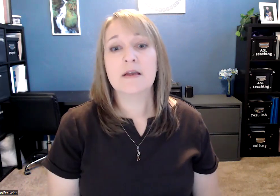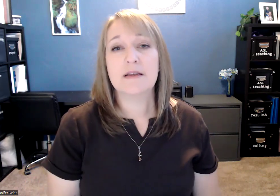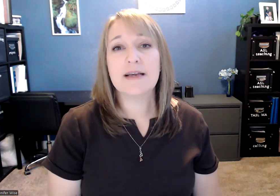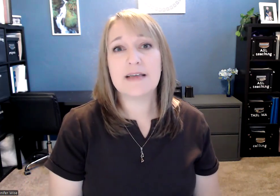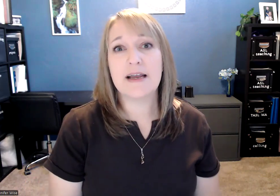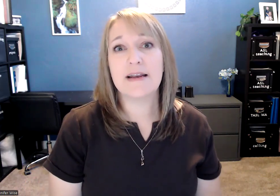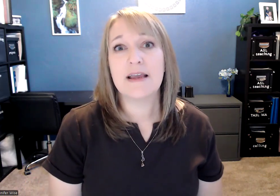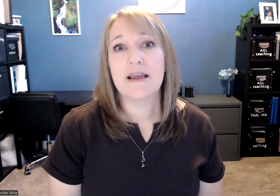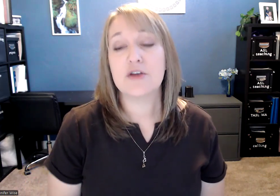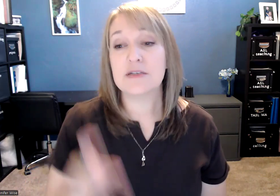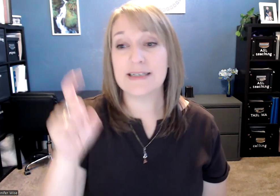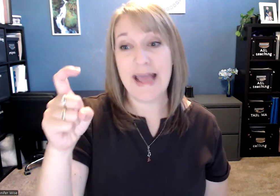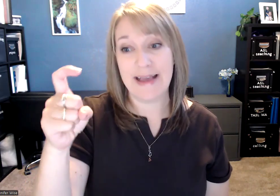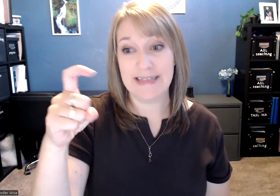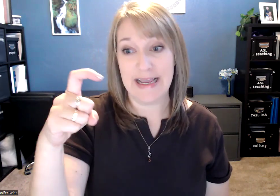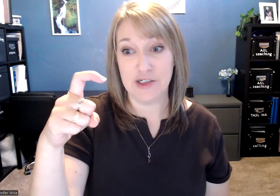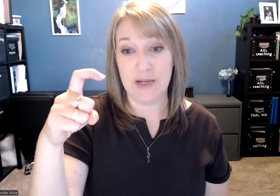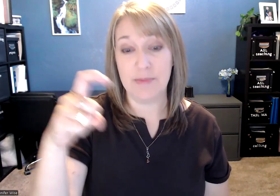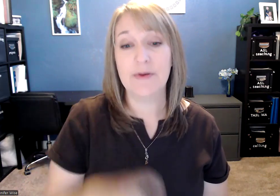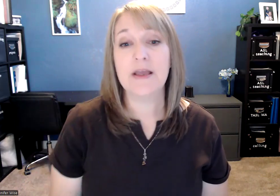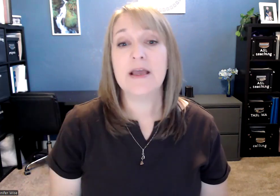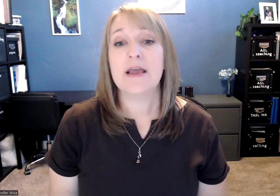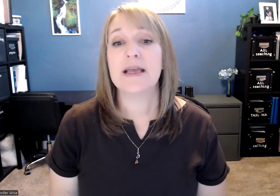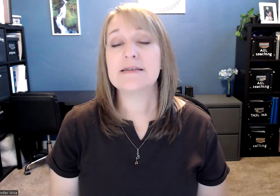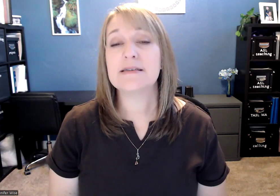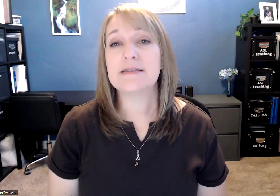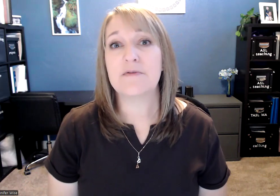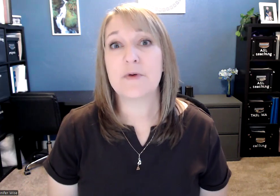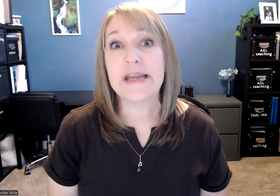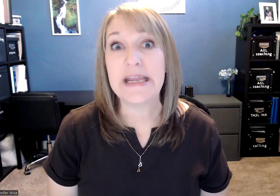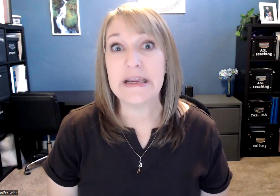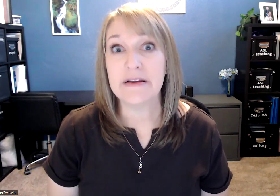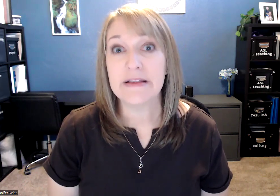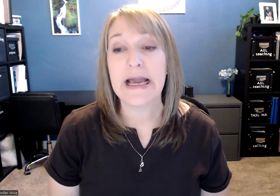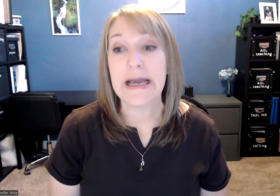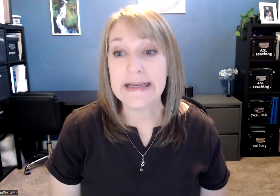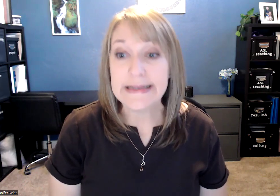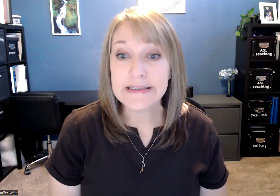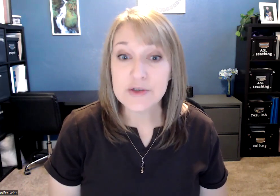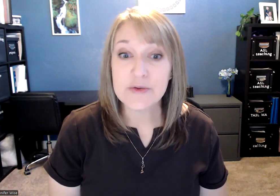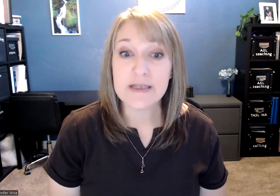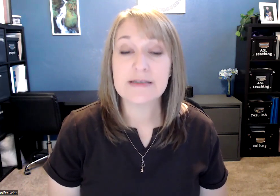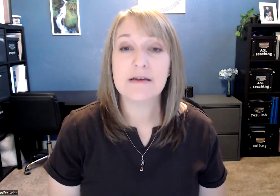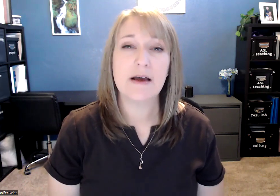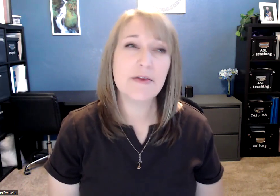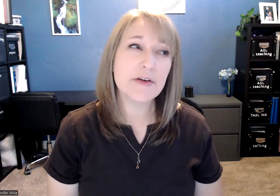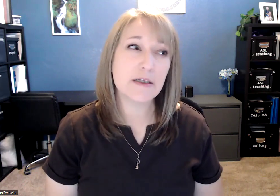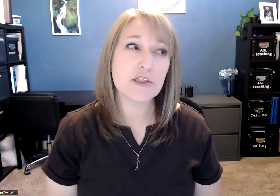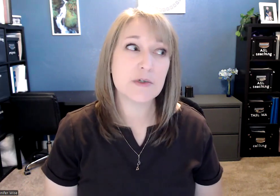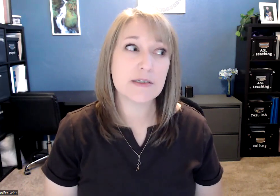The next sign uses an X handshake. It's the sign for need, like I need to do this. Other English words that